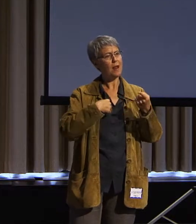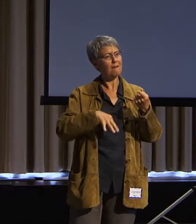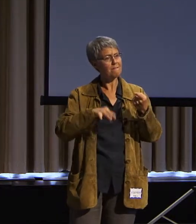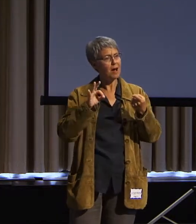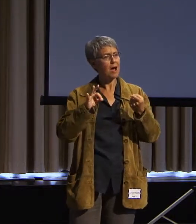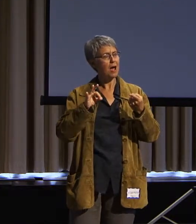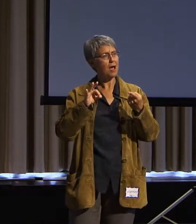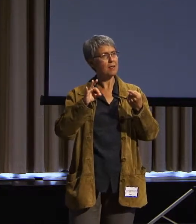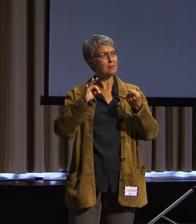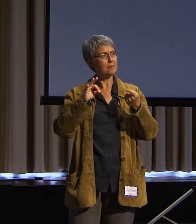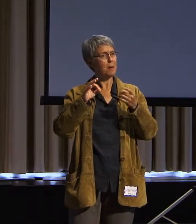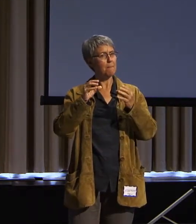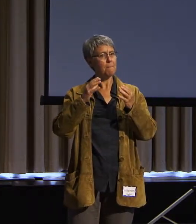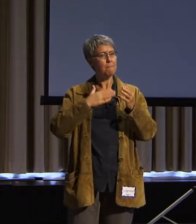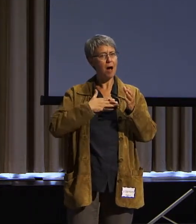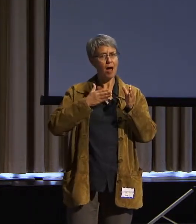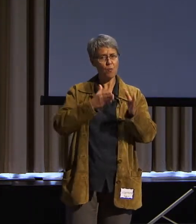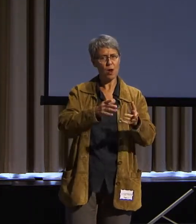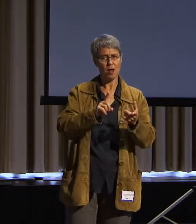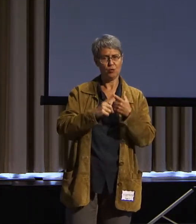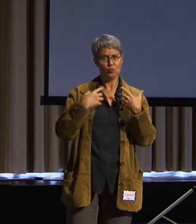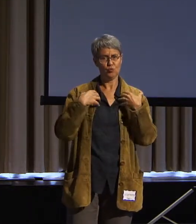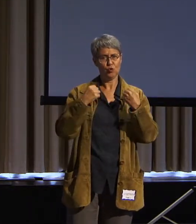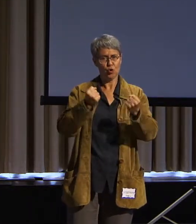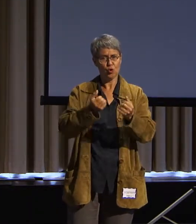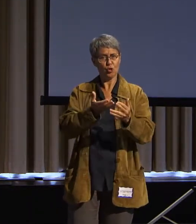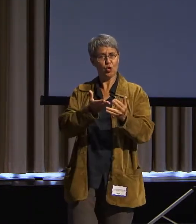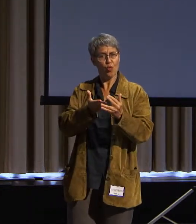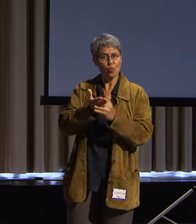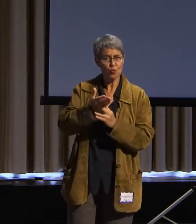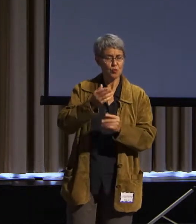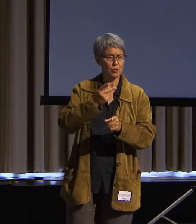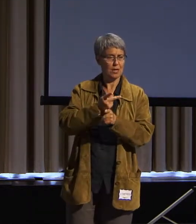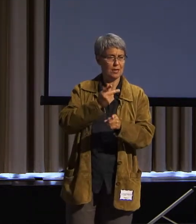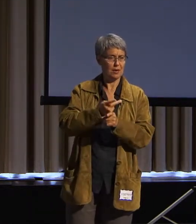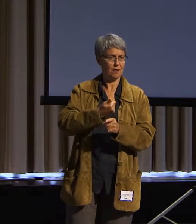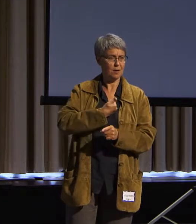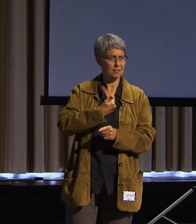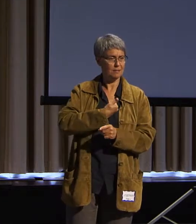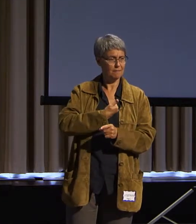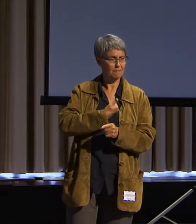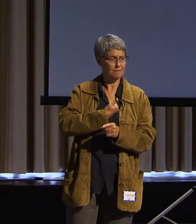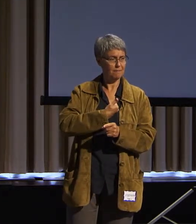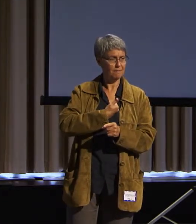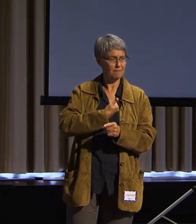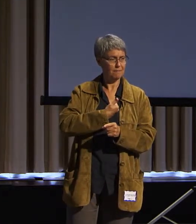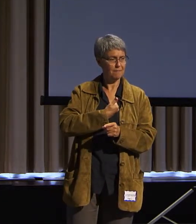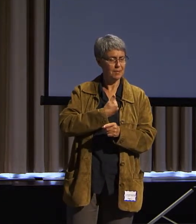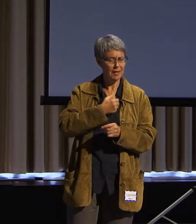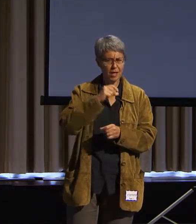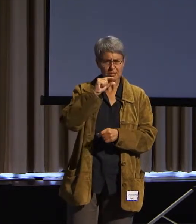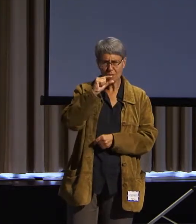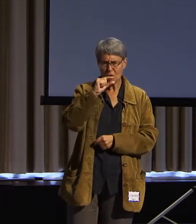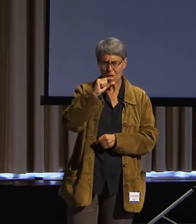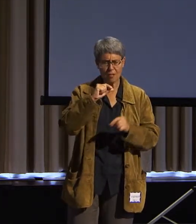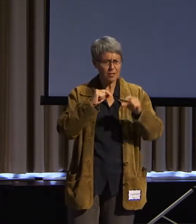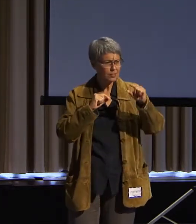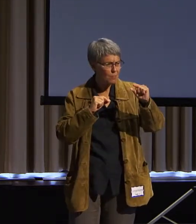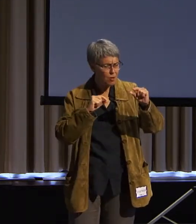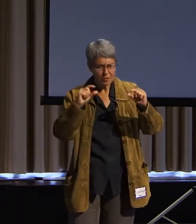my courage. When no decision I can make can get me out of a situation, choosing small ways to be gentle to myself keeps